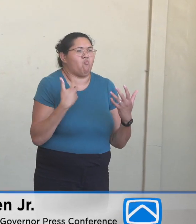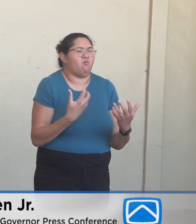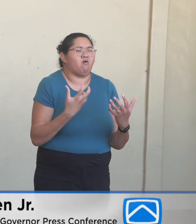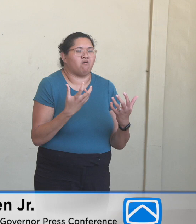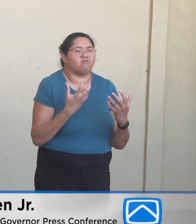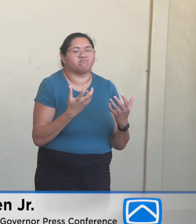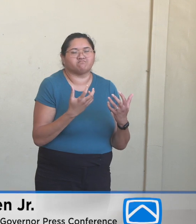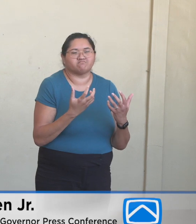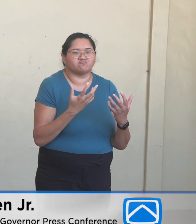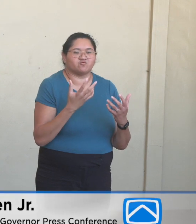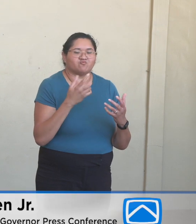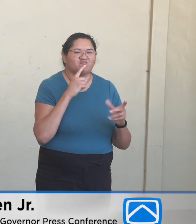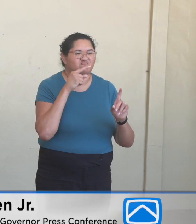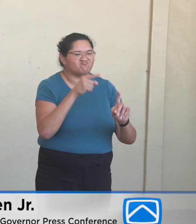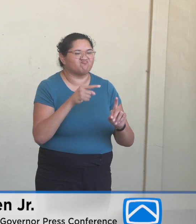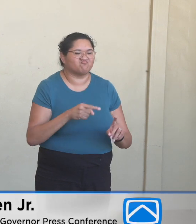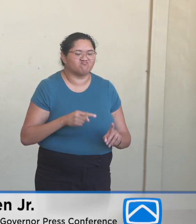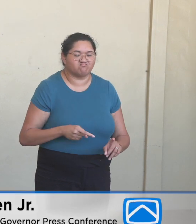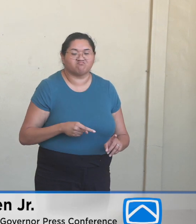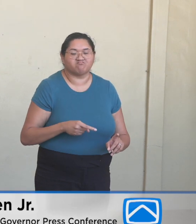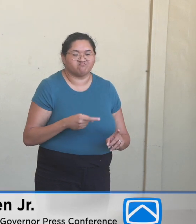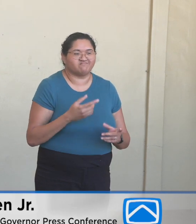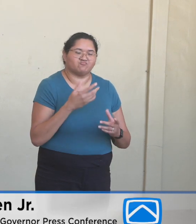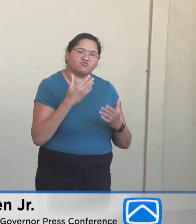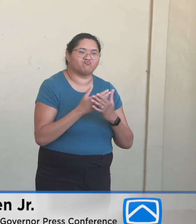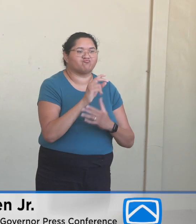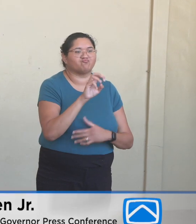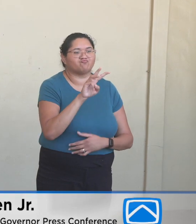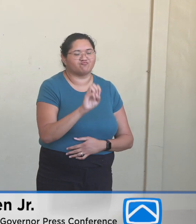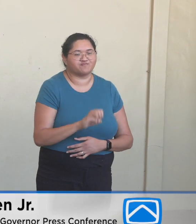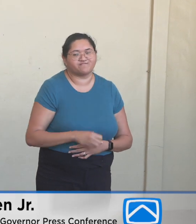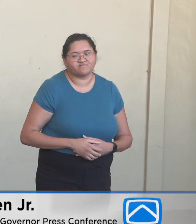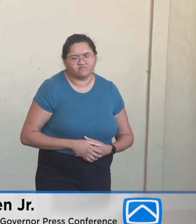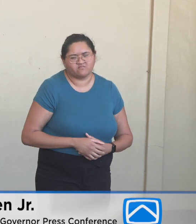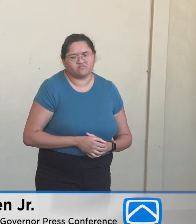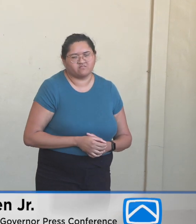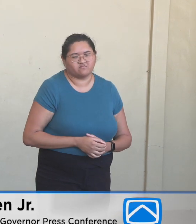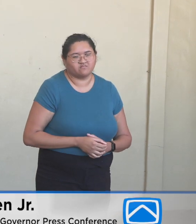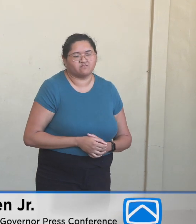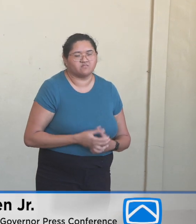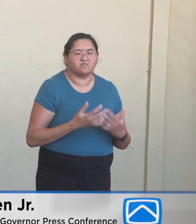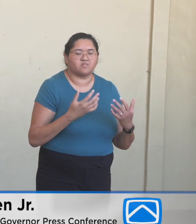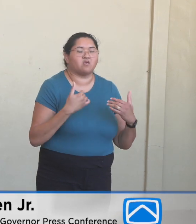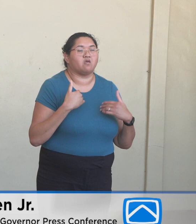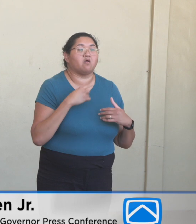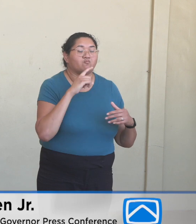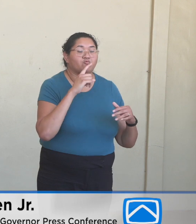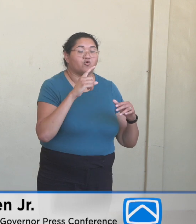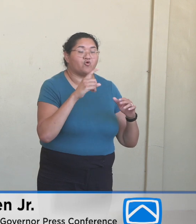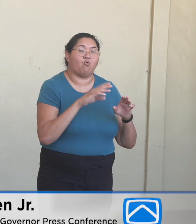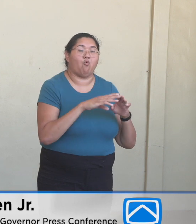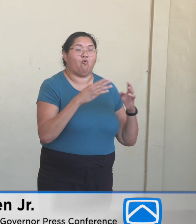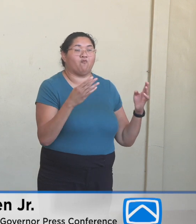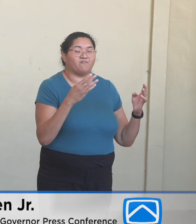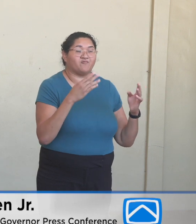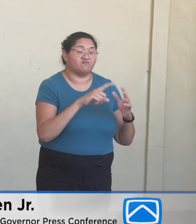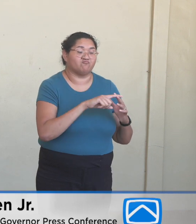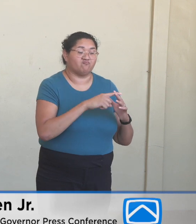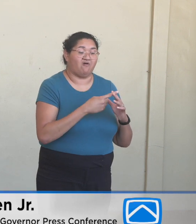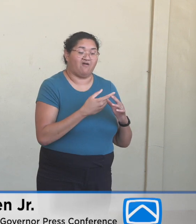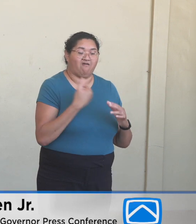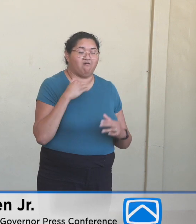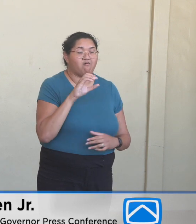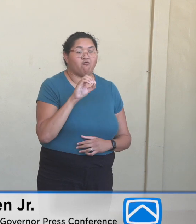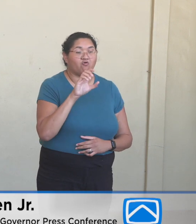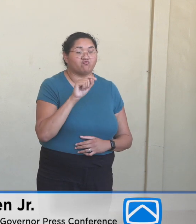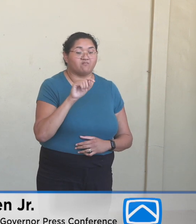to also point out some news. We had a phased opening, started October